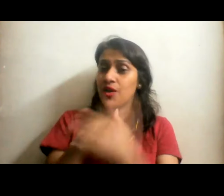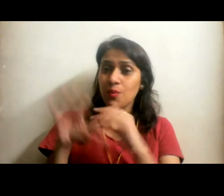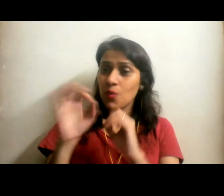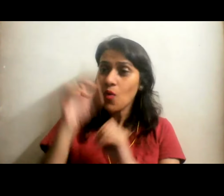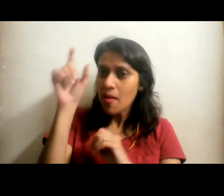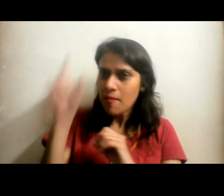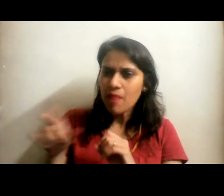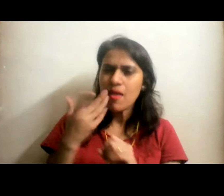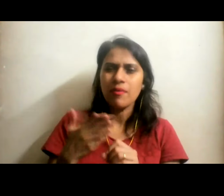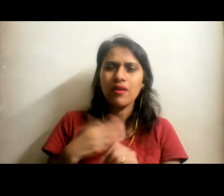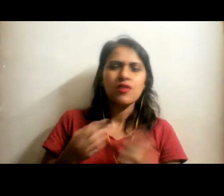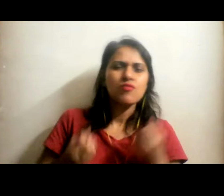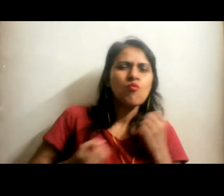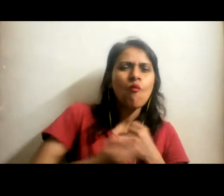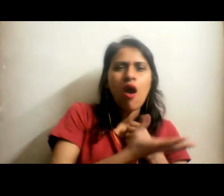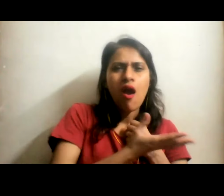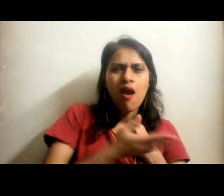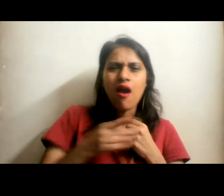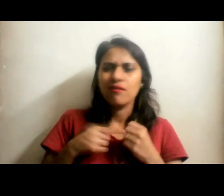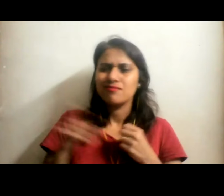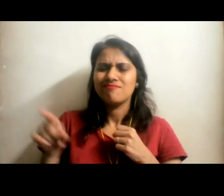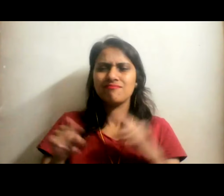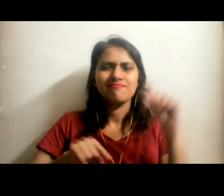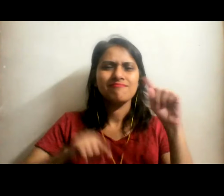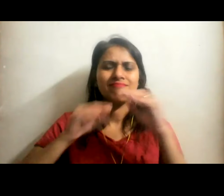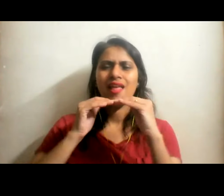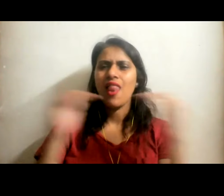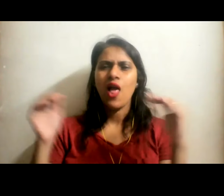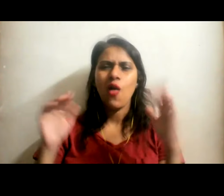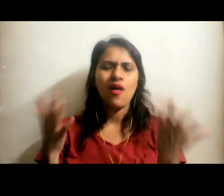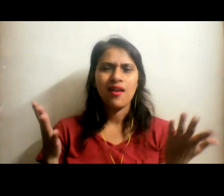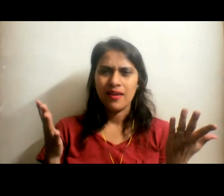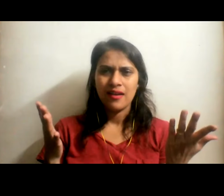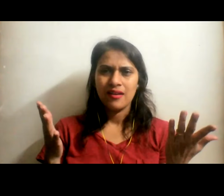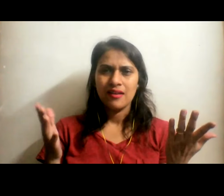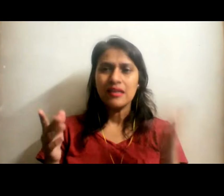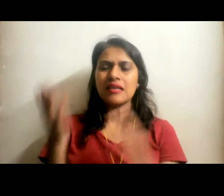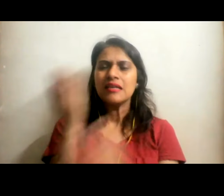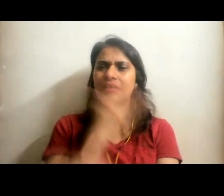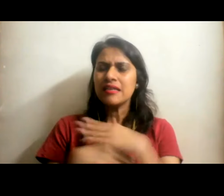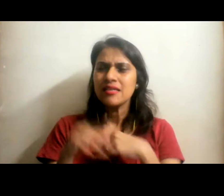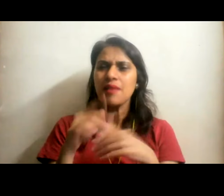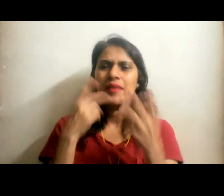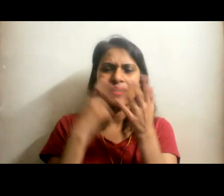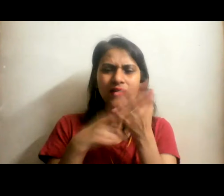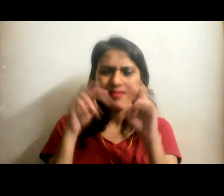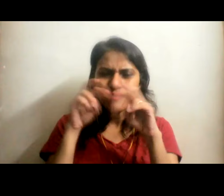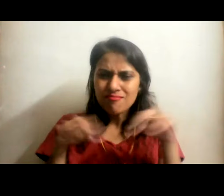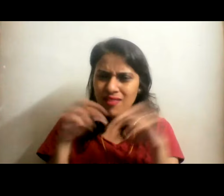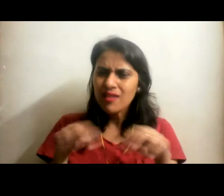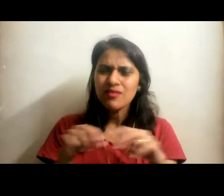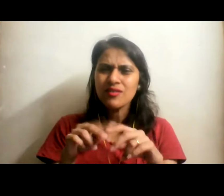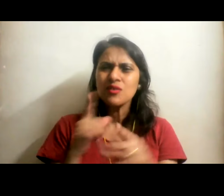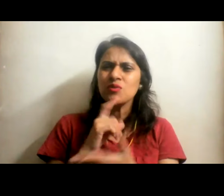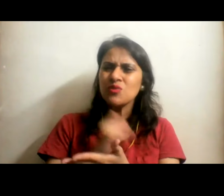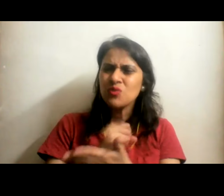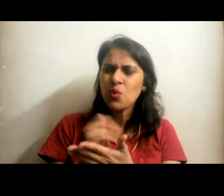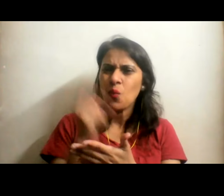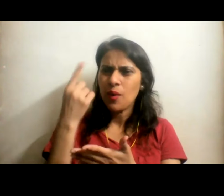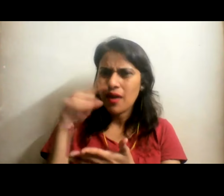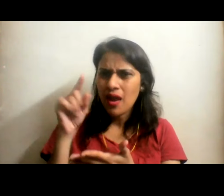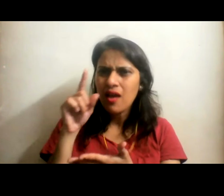maybe they won't justify the cause of the disabled research as such. So what do you think about